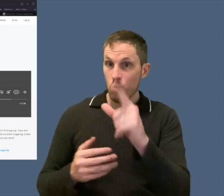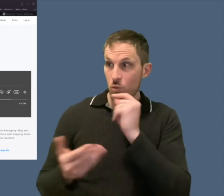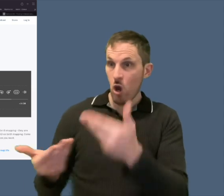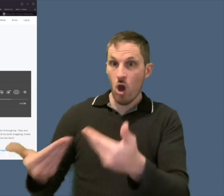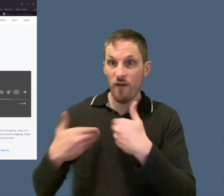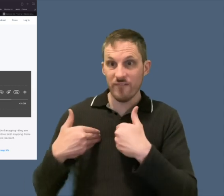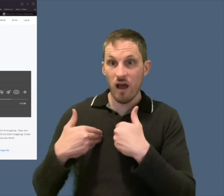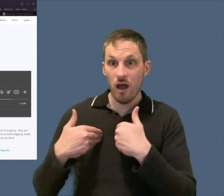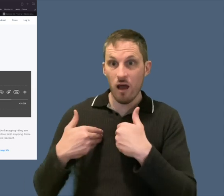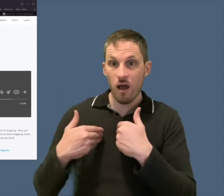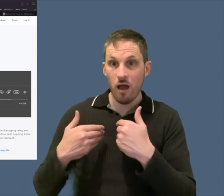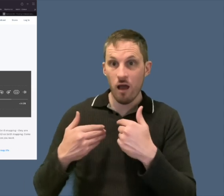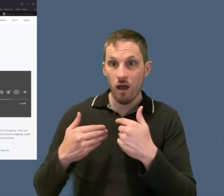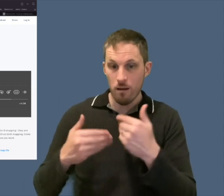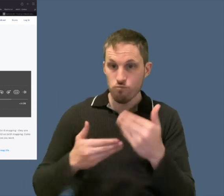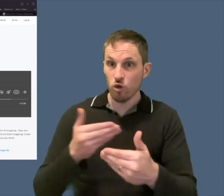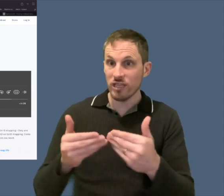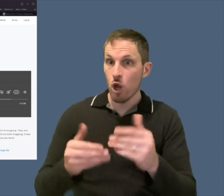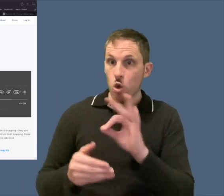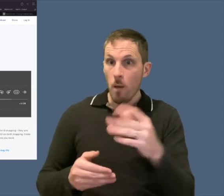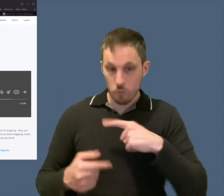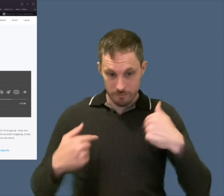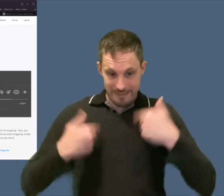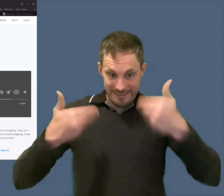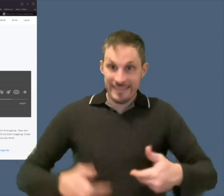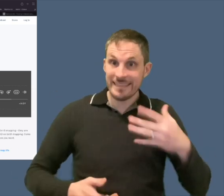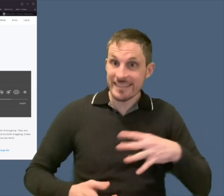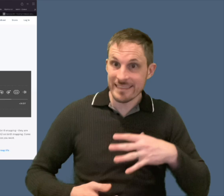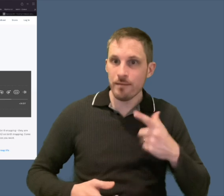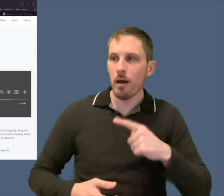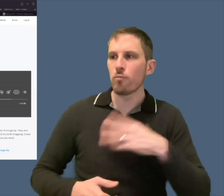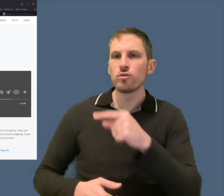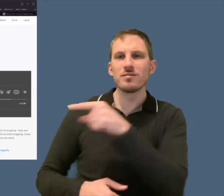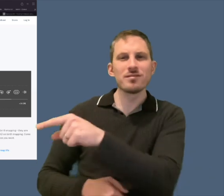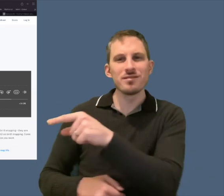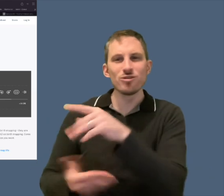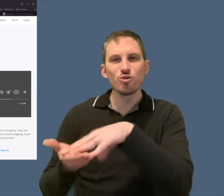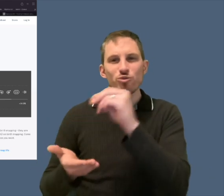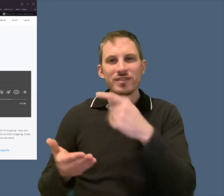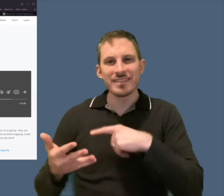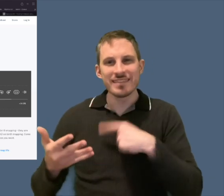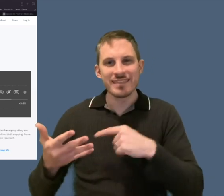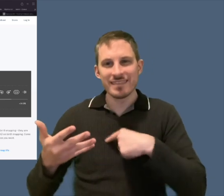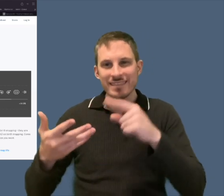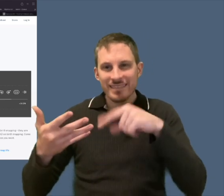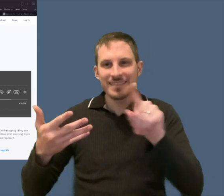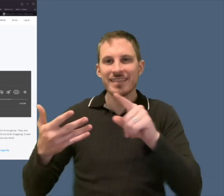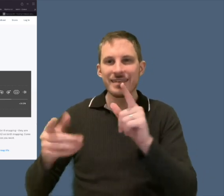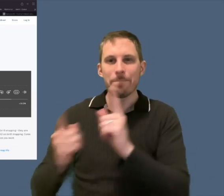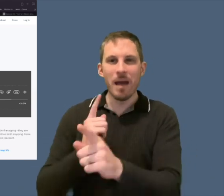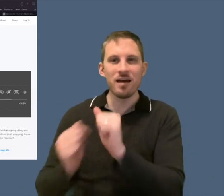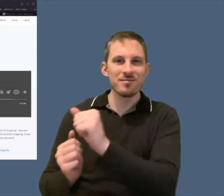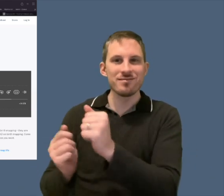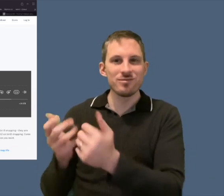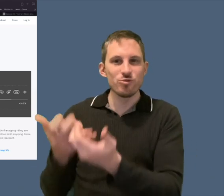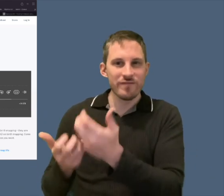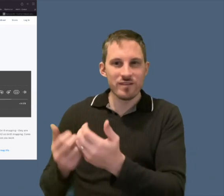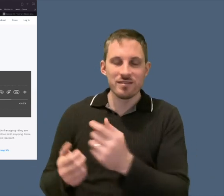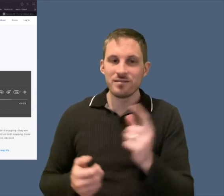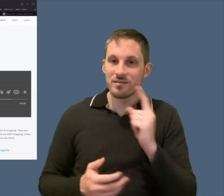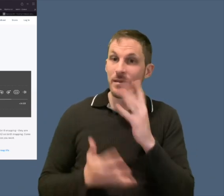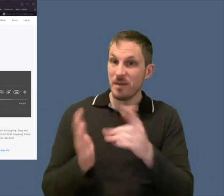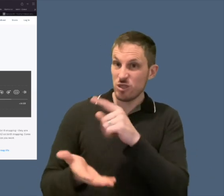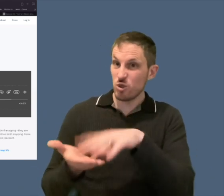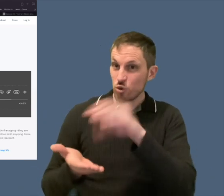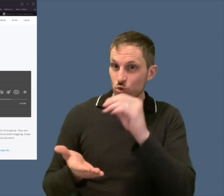procedure, not because it's necessarily warranted, but because somebody needs to tick a box that day. So like that would be a student,